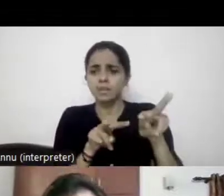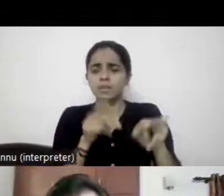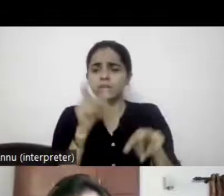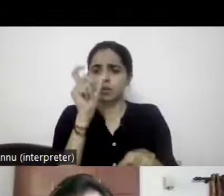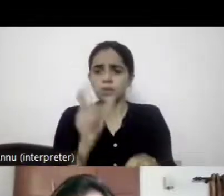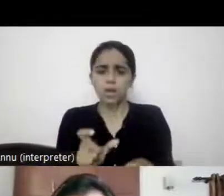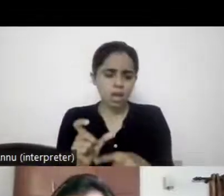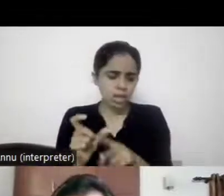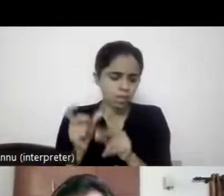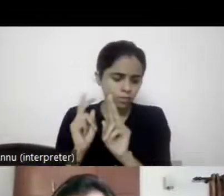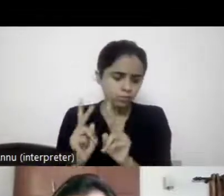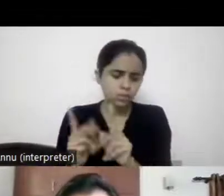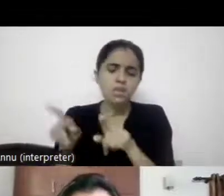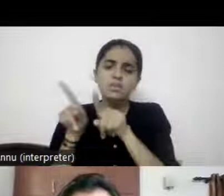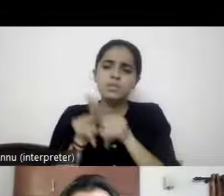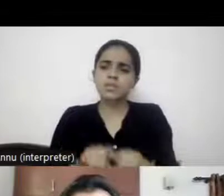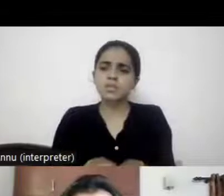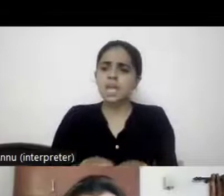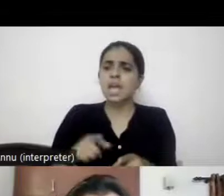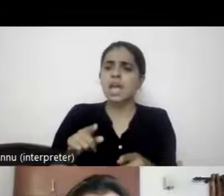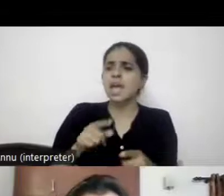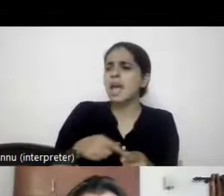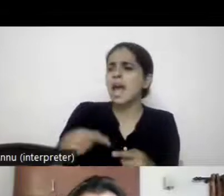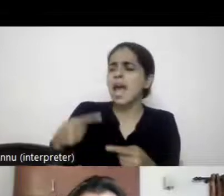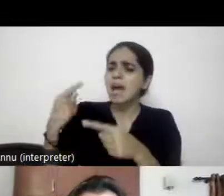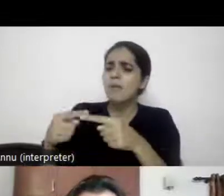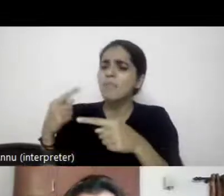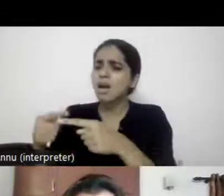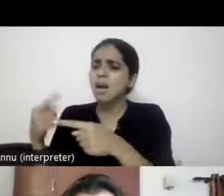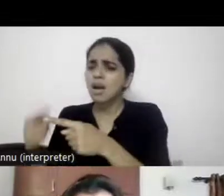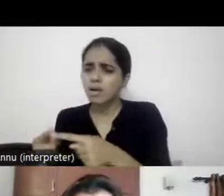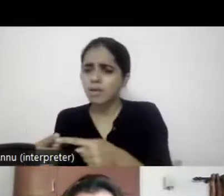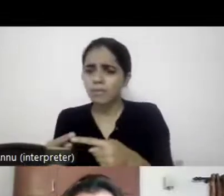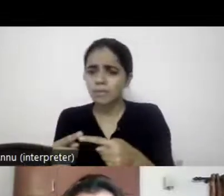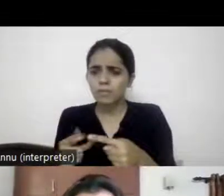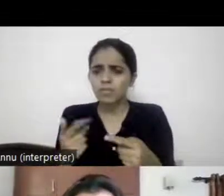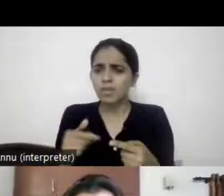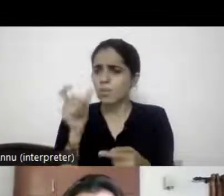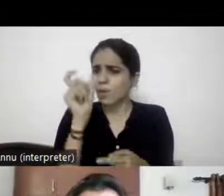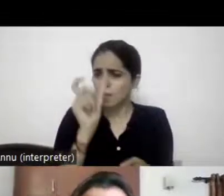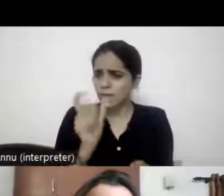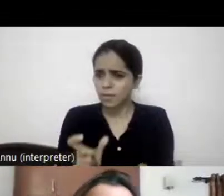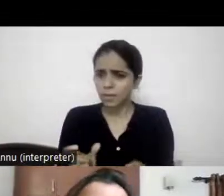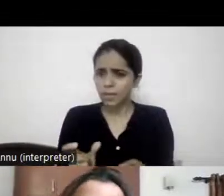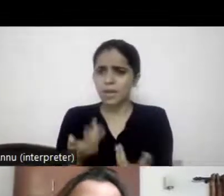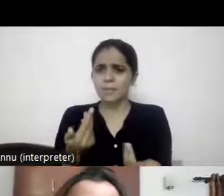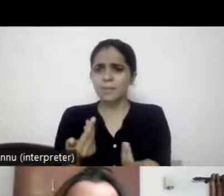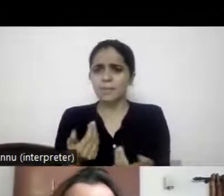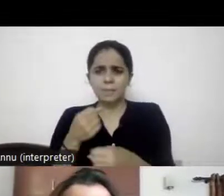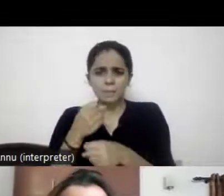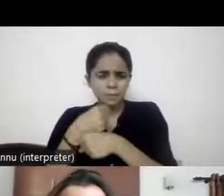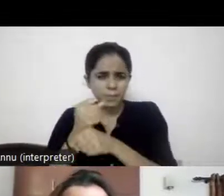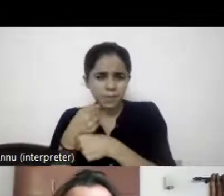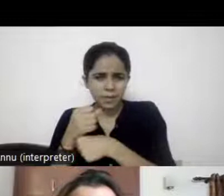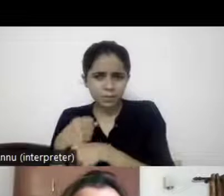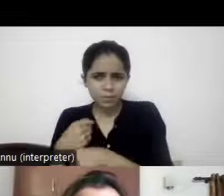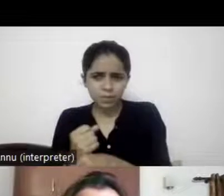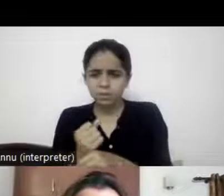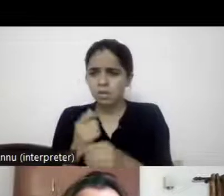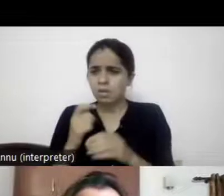contemporary things that are happening around us, which are actually in the garb of producing,